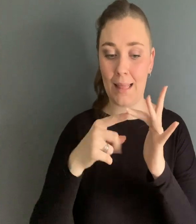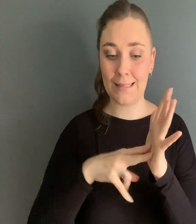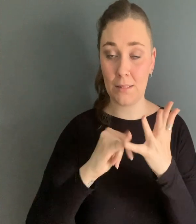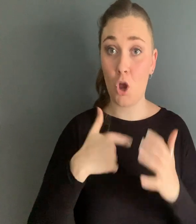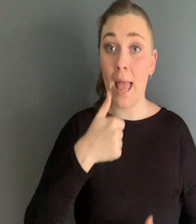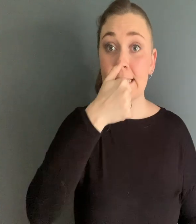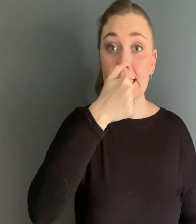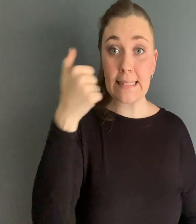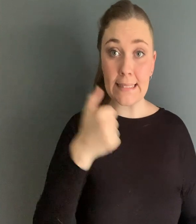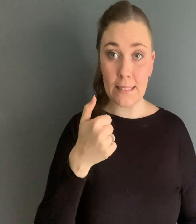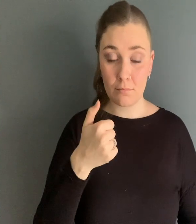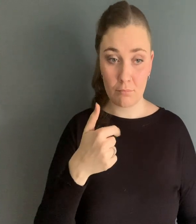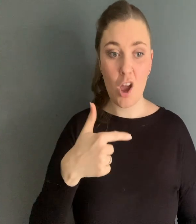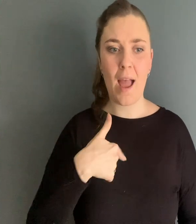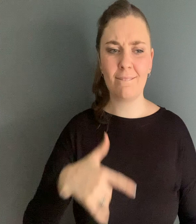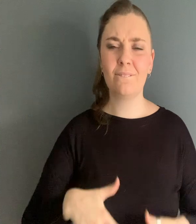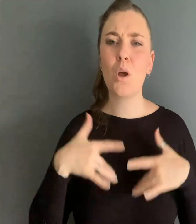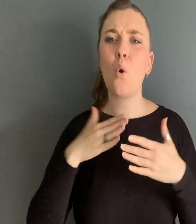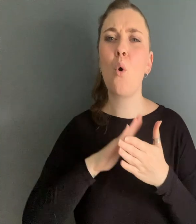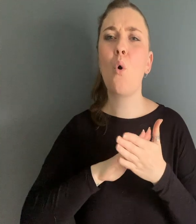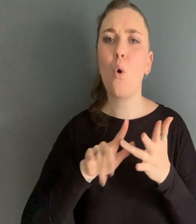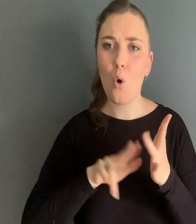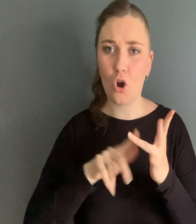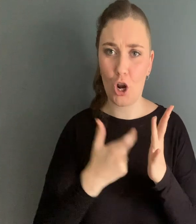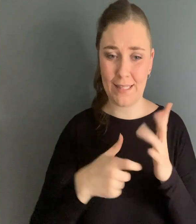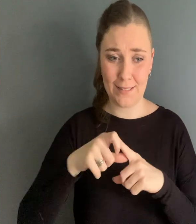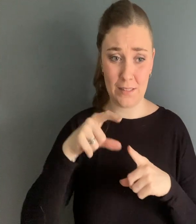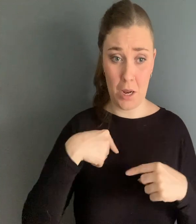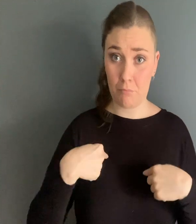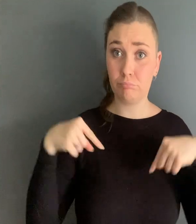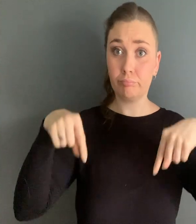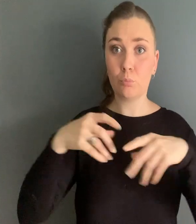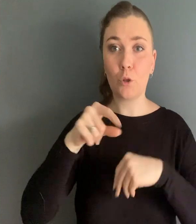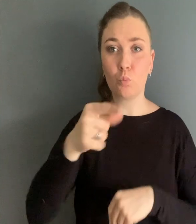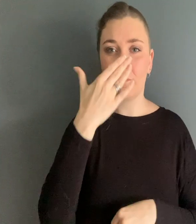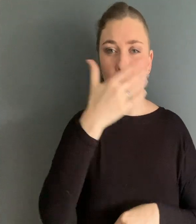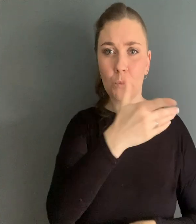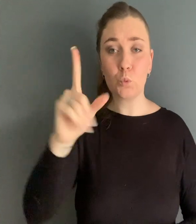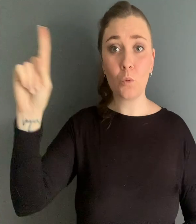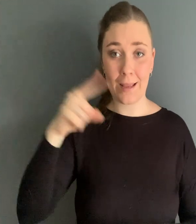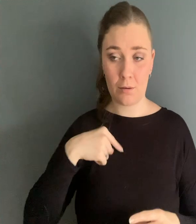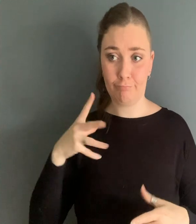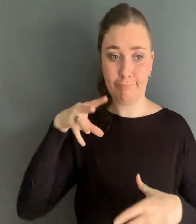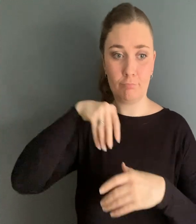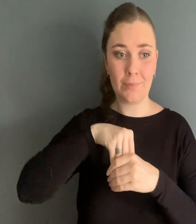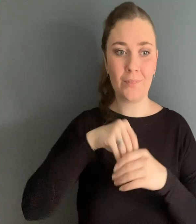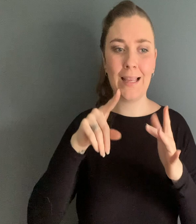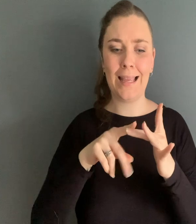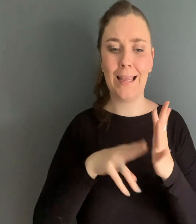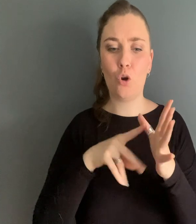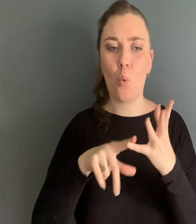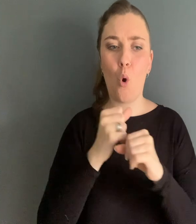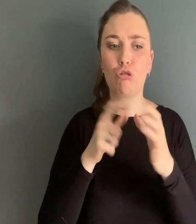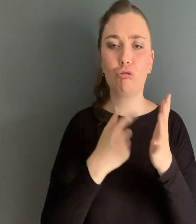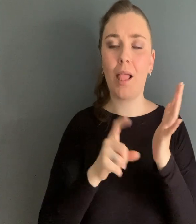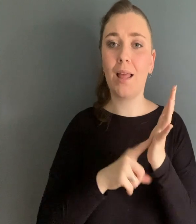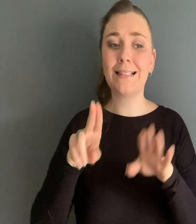16 years of age and I feel honoured to be standing here before you today as a member of the inaugural National